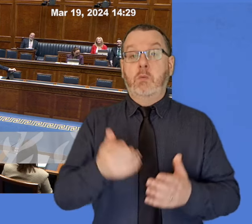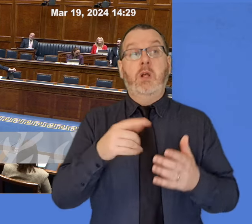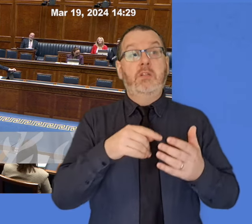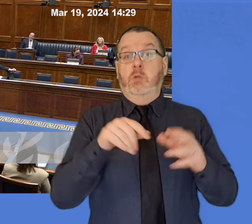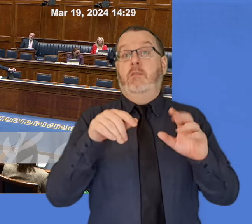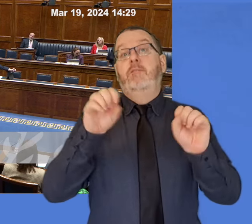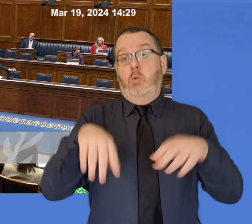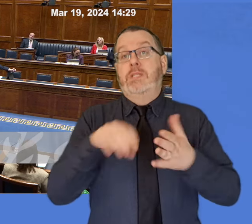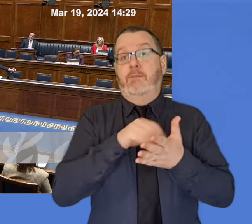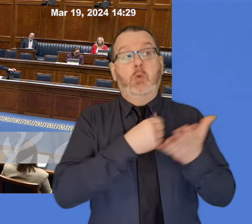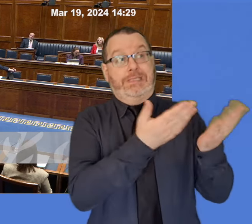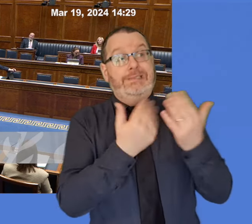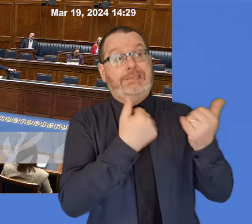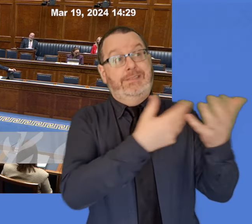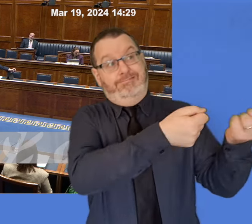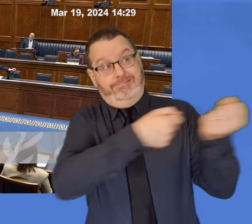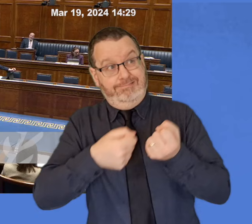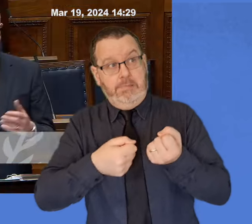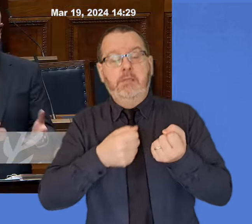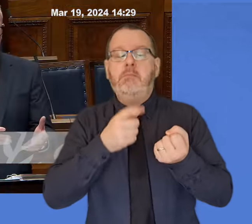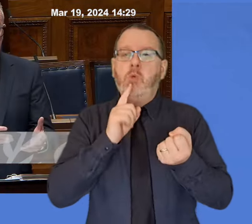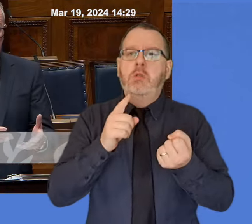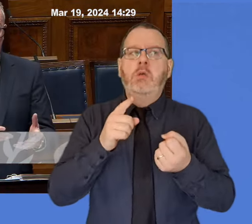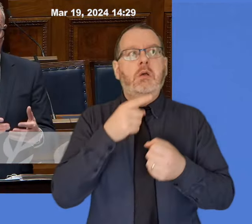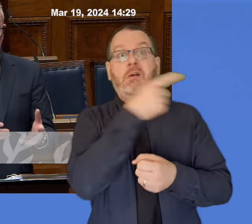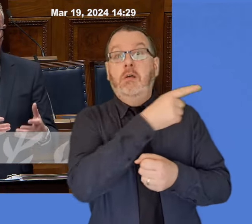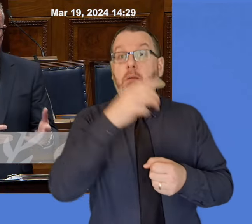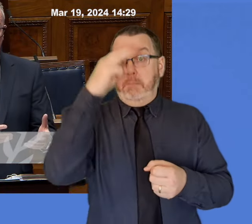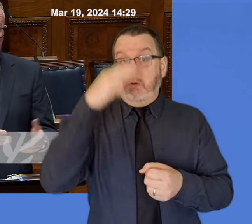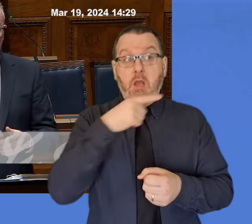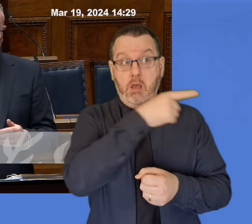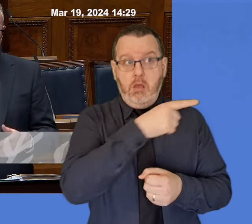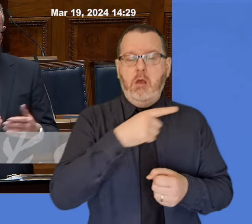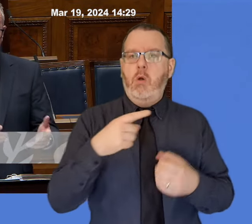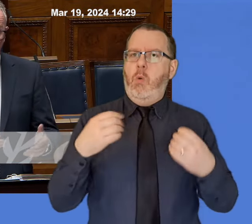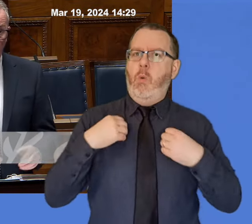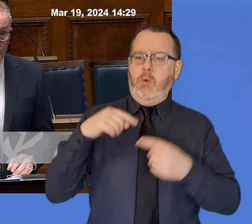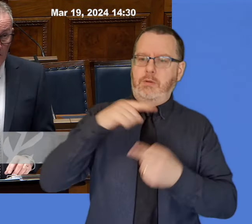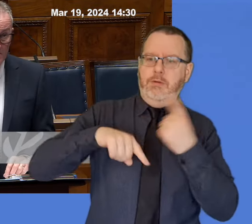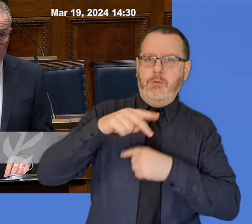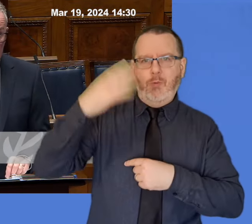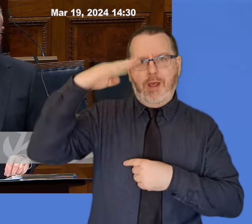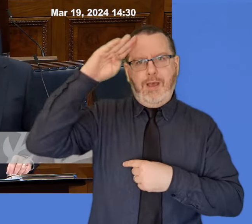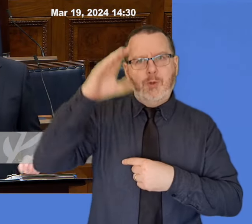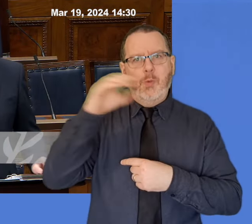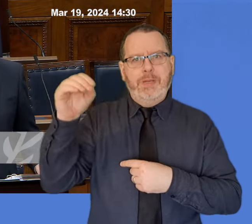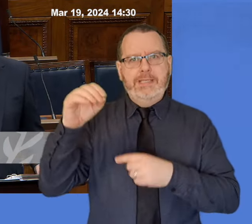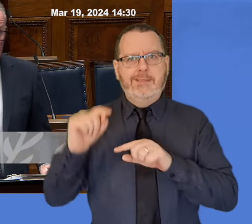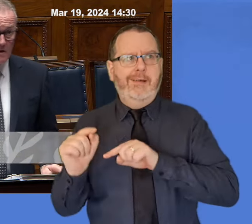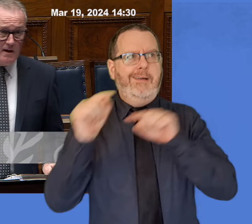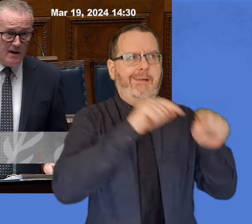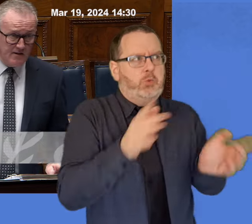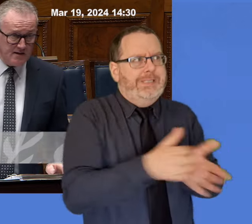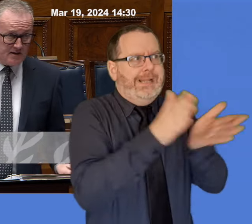there's an element which is about attracting inward investment here, but there's also an element that we're involved in out there of allowing our own firms to be involved in